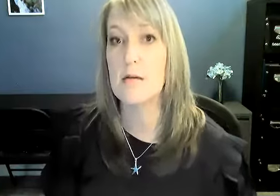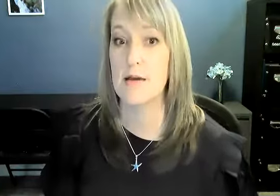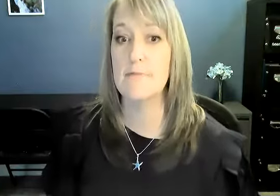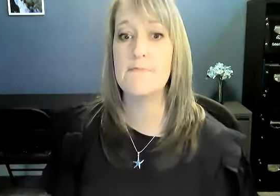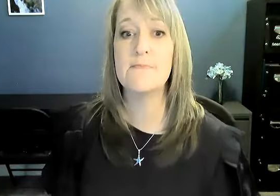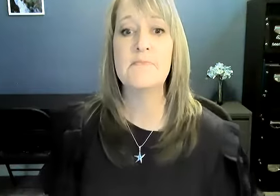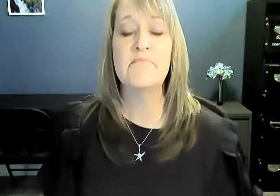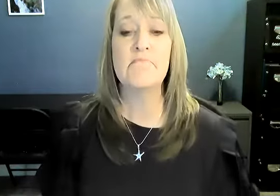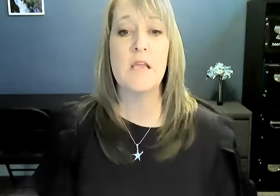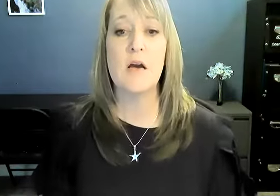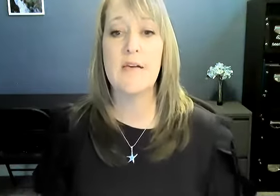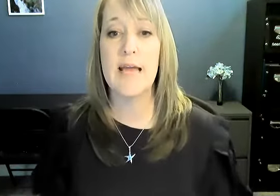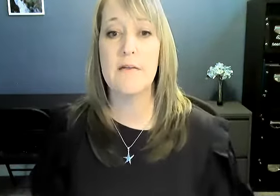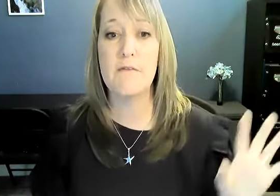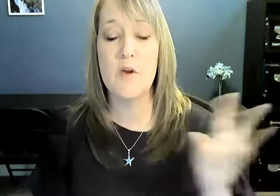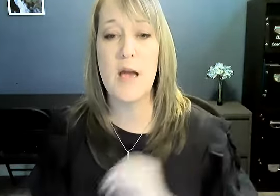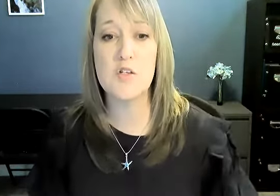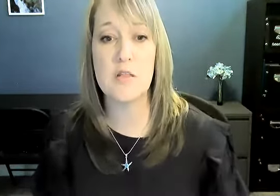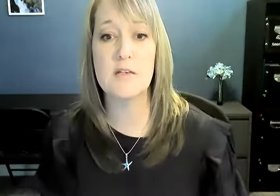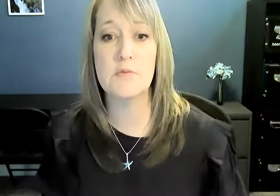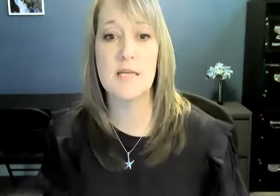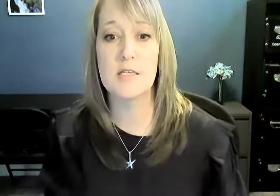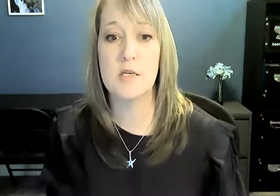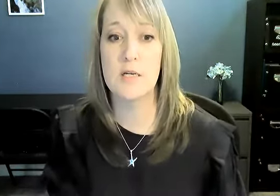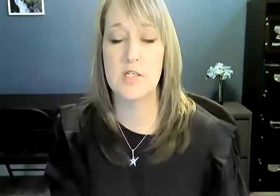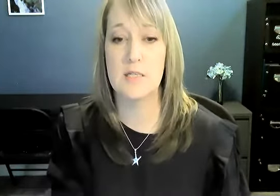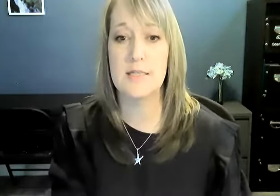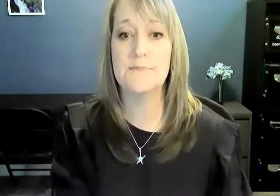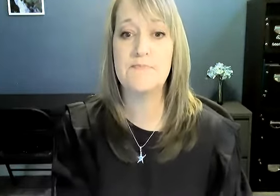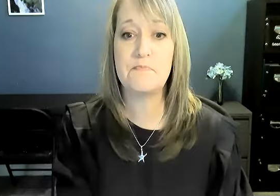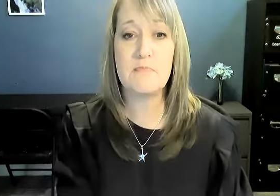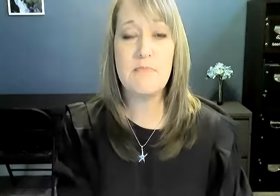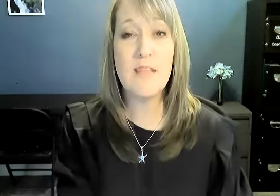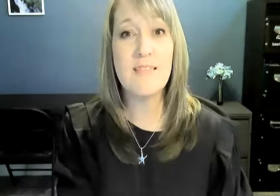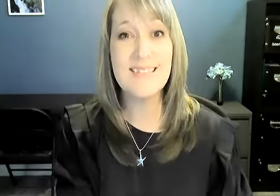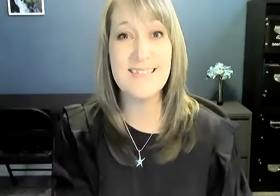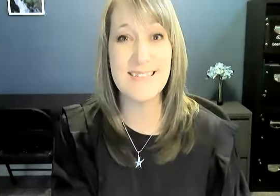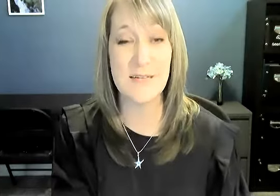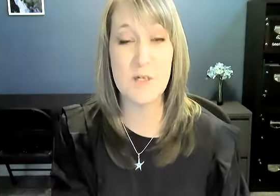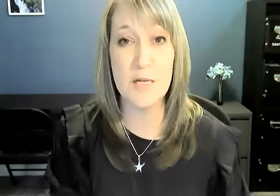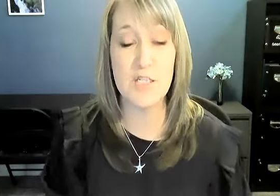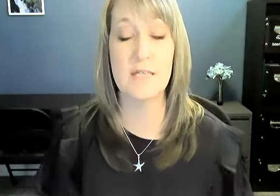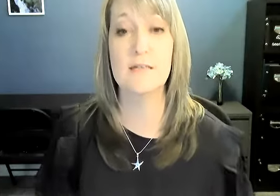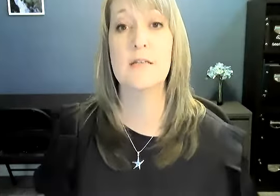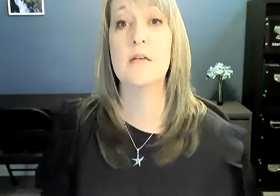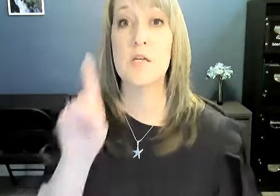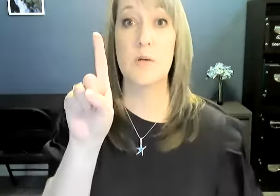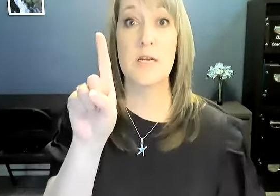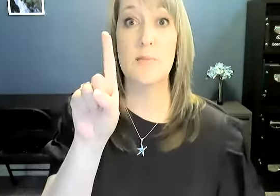okay? All right, a few extra things related to questions. This is the sign for question. You want a number 1